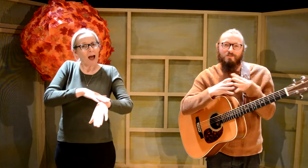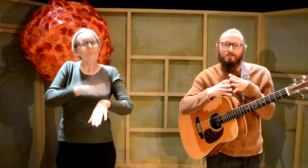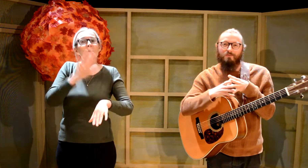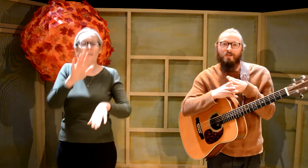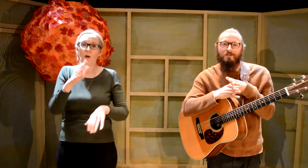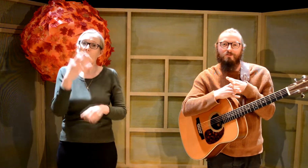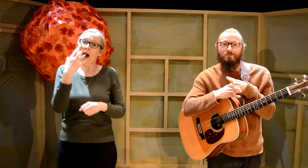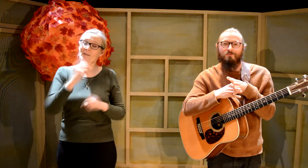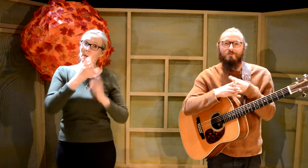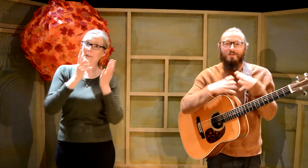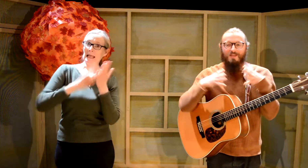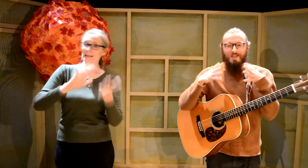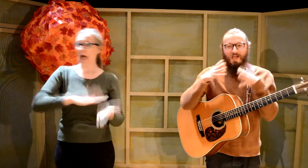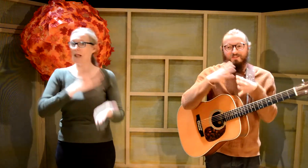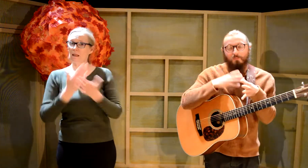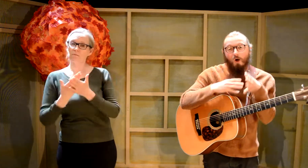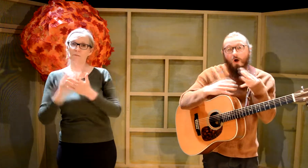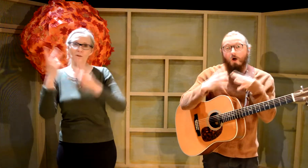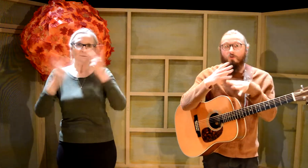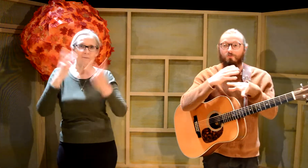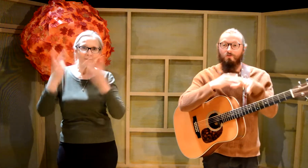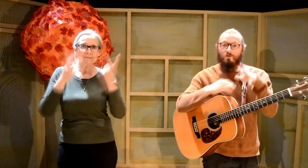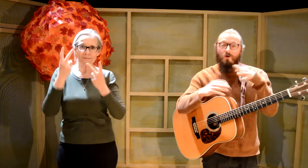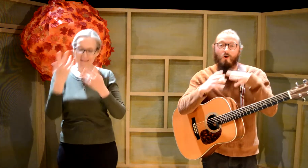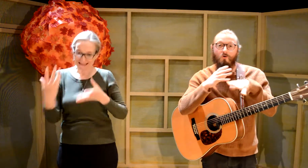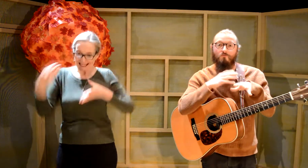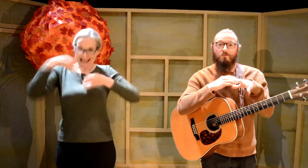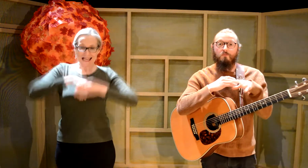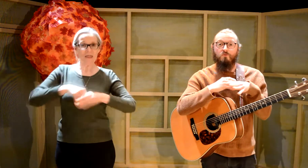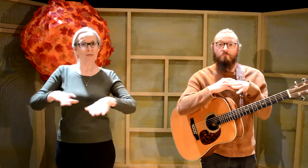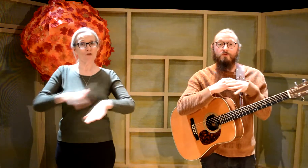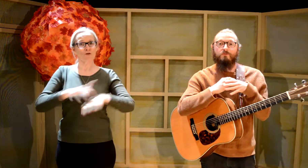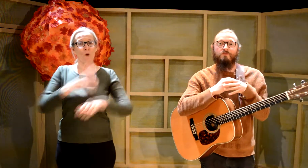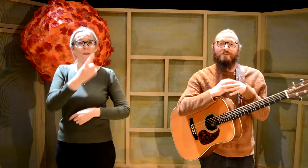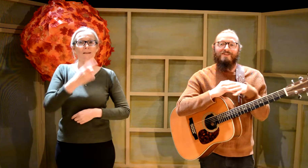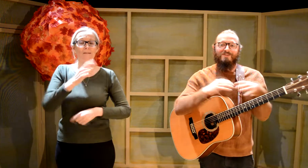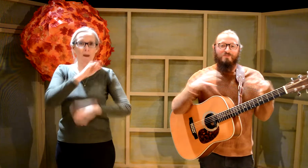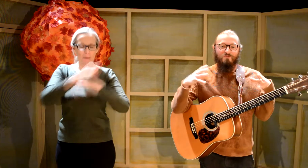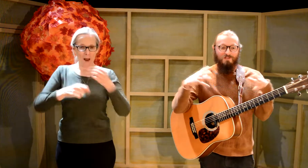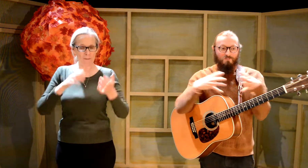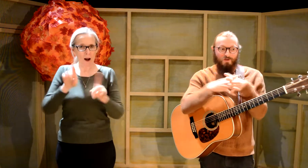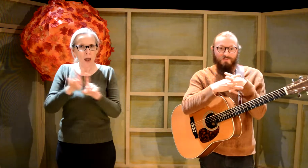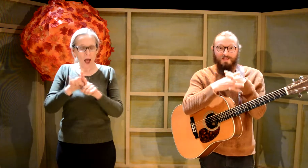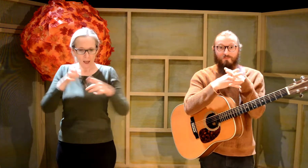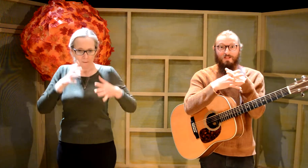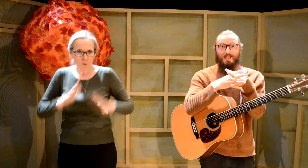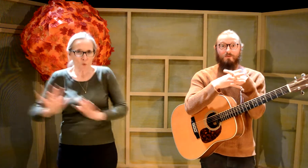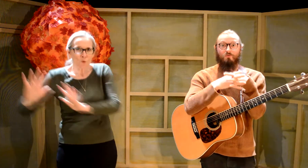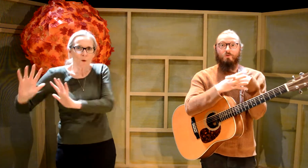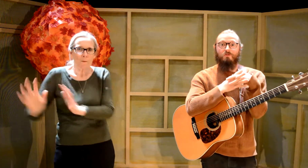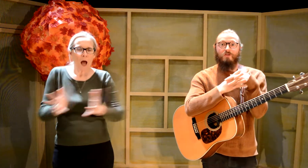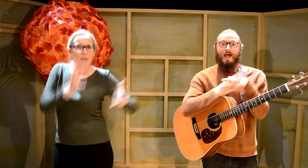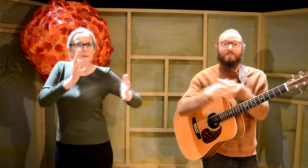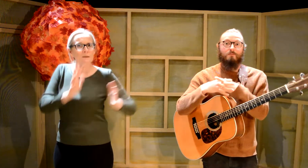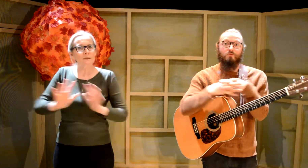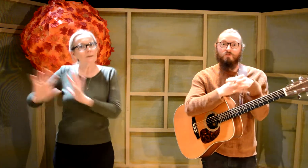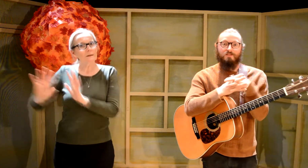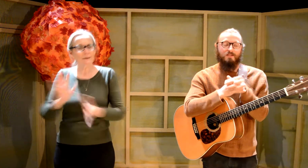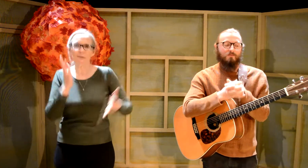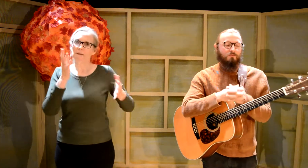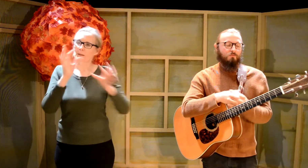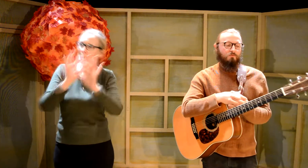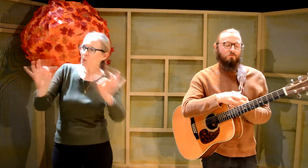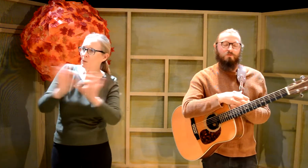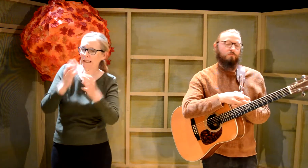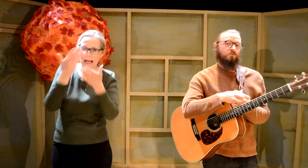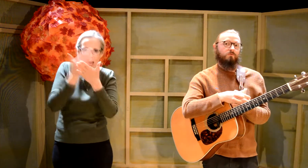BSL interpretation as part of the movement to really bring together the language and the music